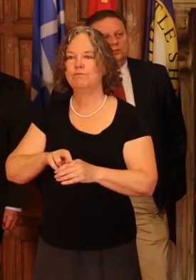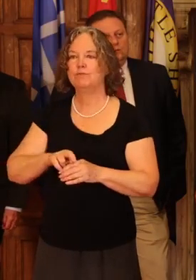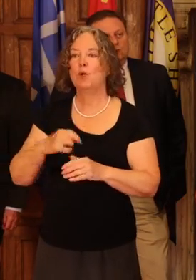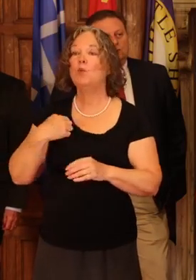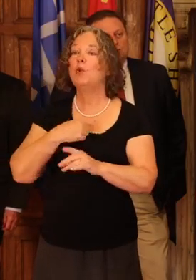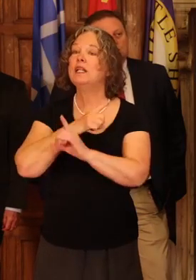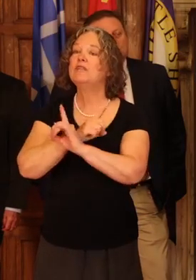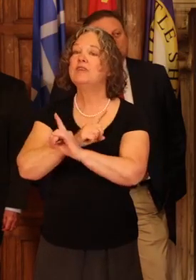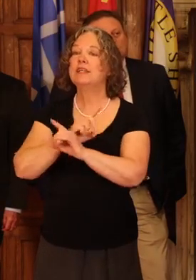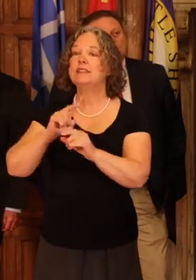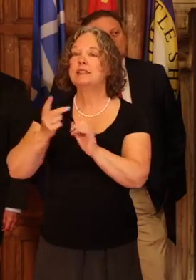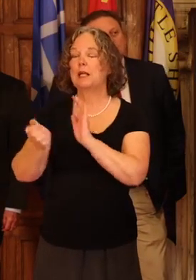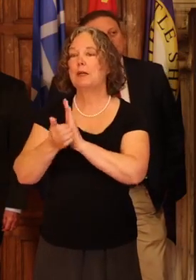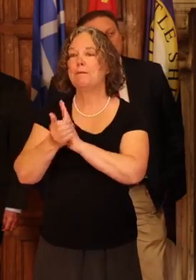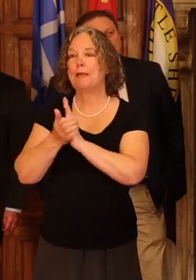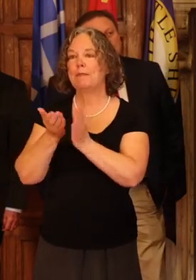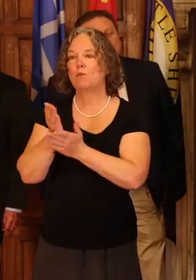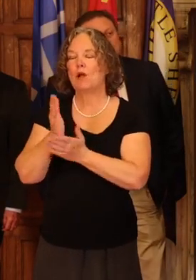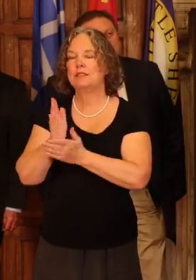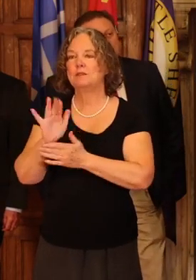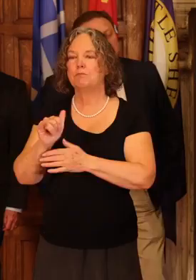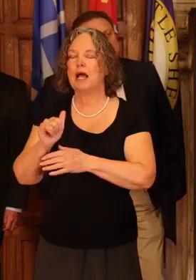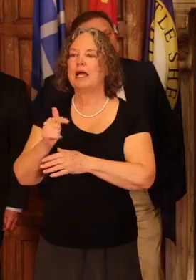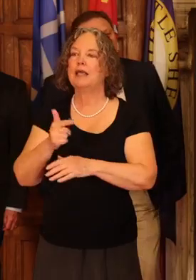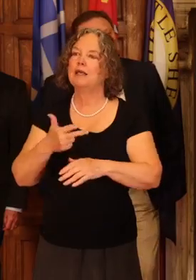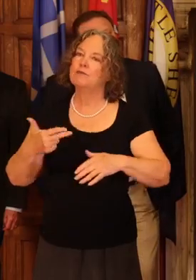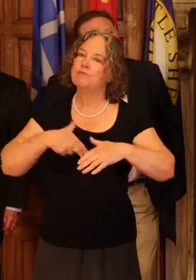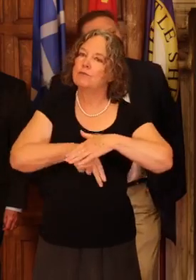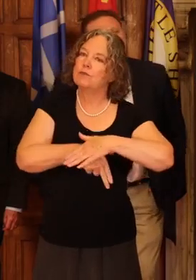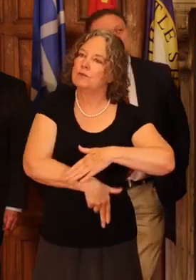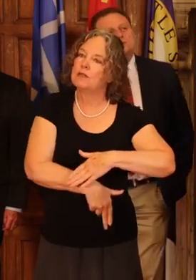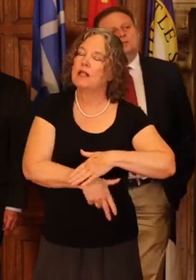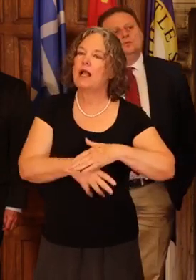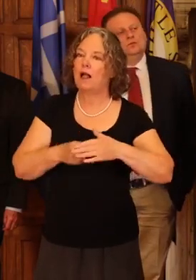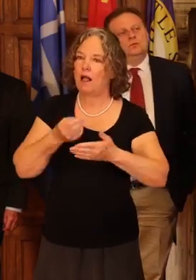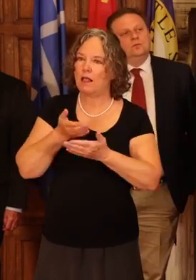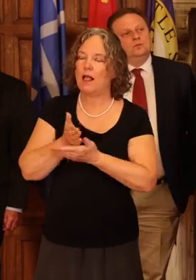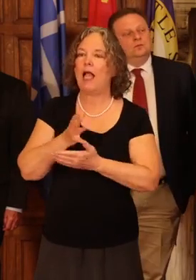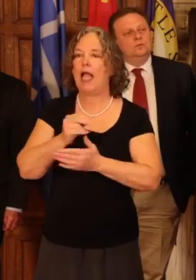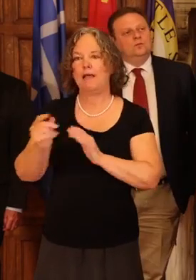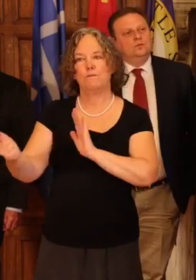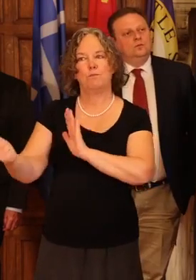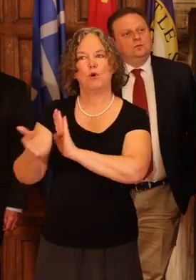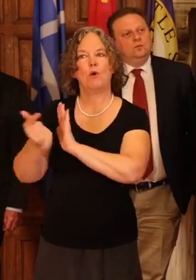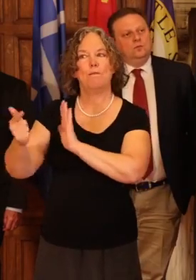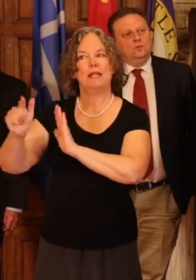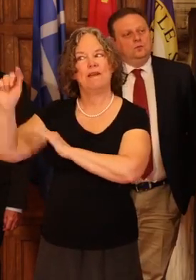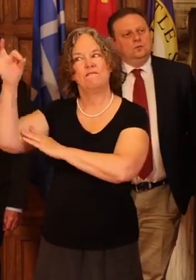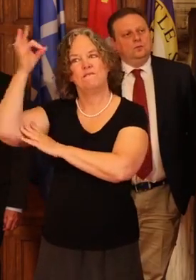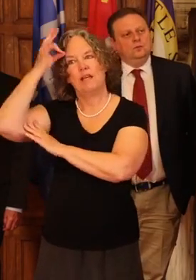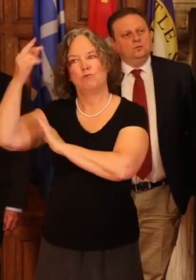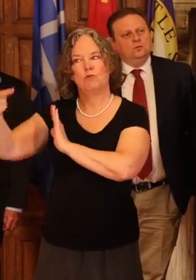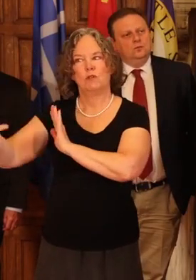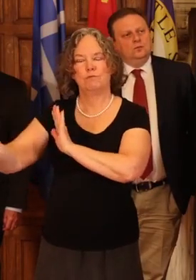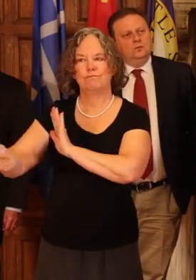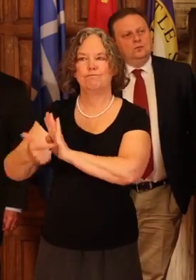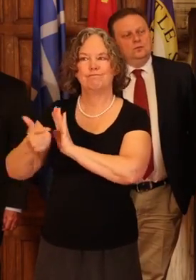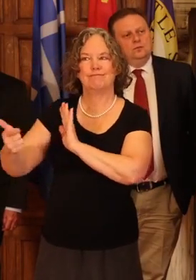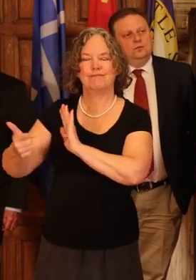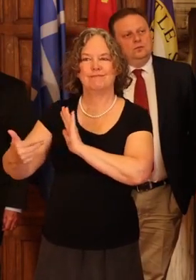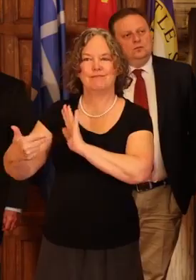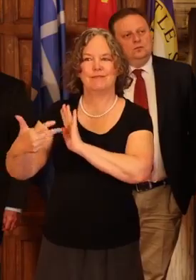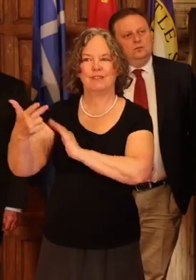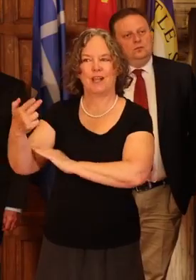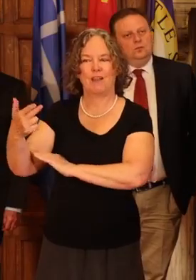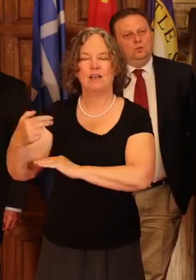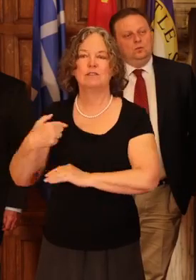Amendment rights by expanding concealed carry and prohibiting enforcement of federal gun laws. We've protected